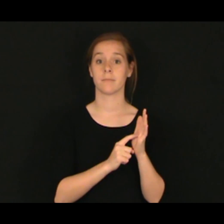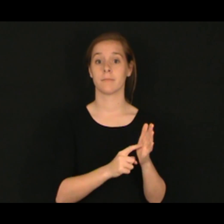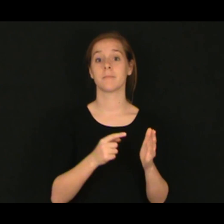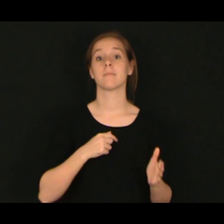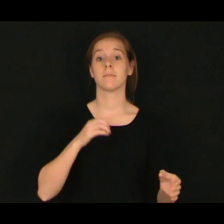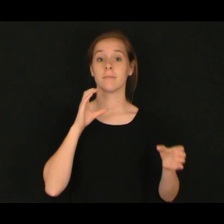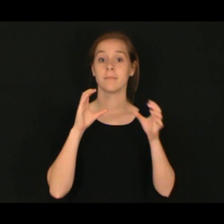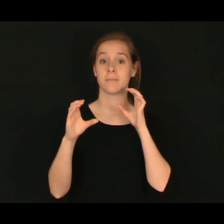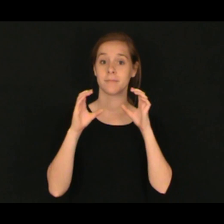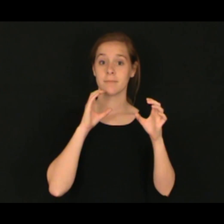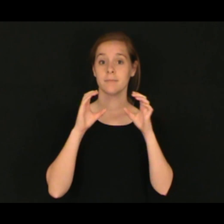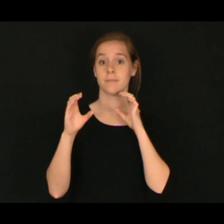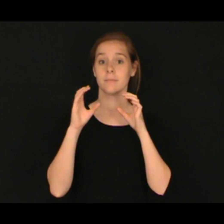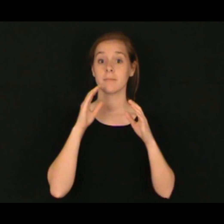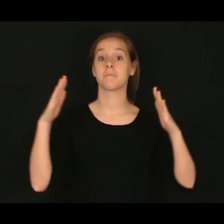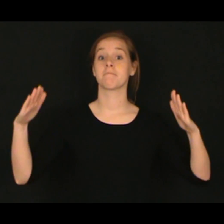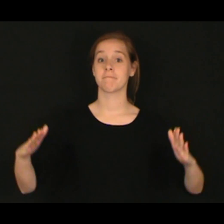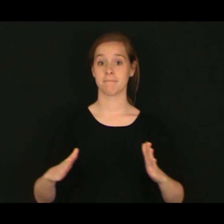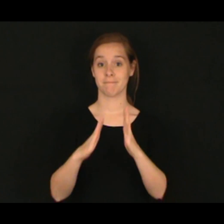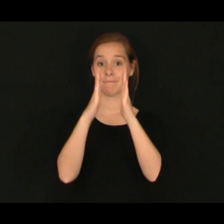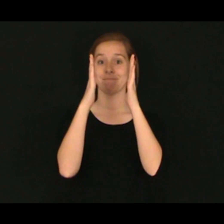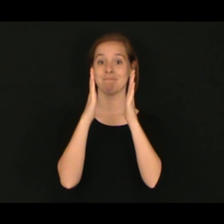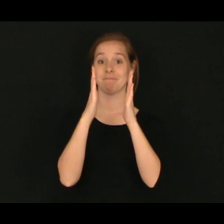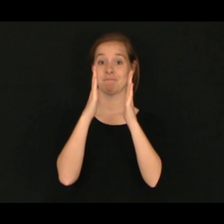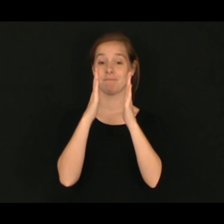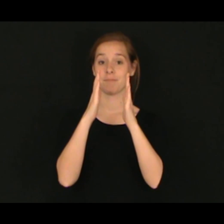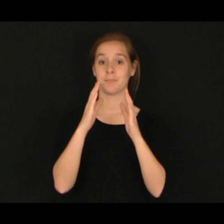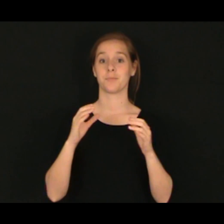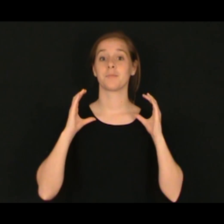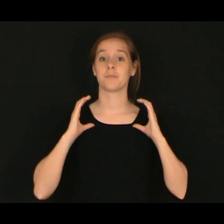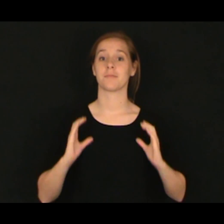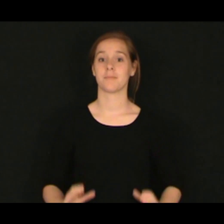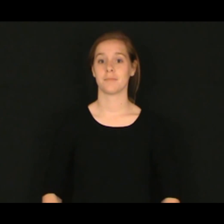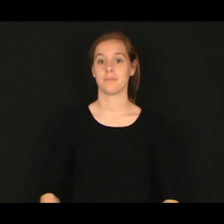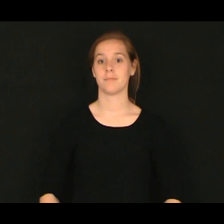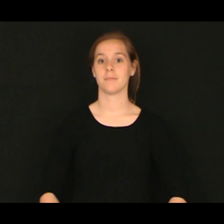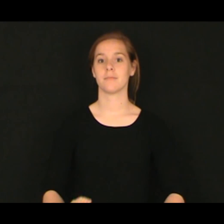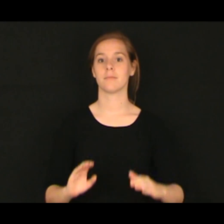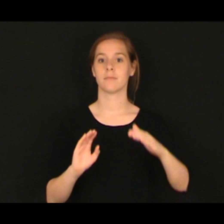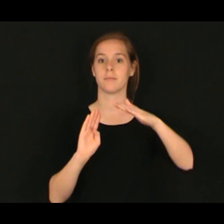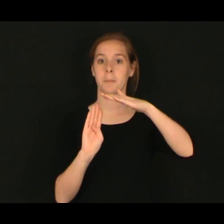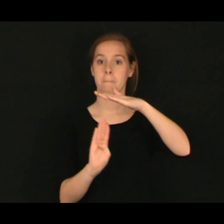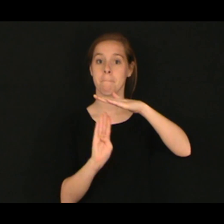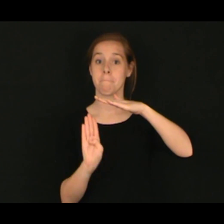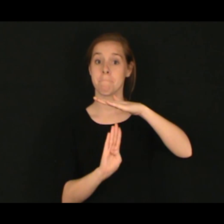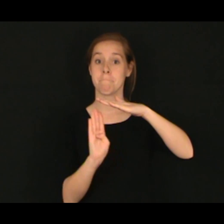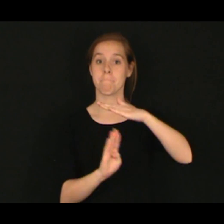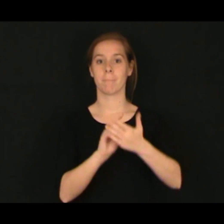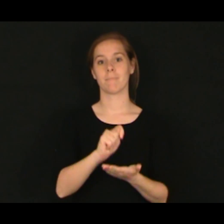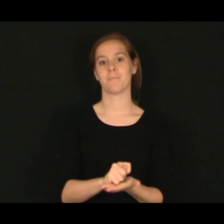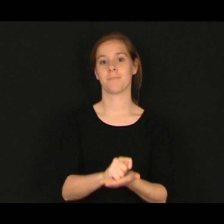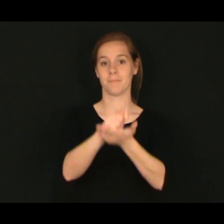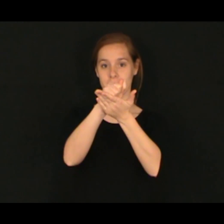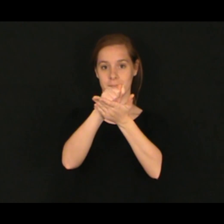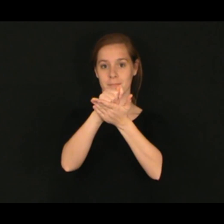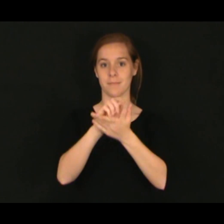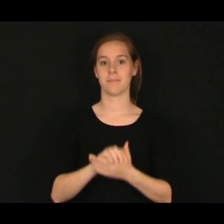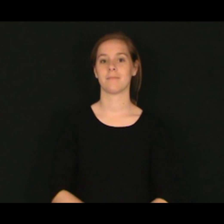for example, I can communicate directly face-to-face with a client about basic